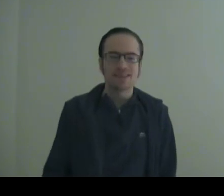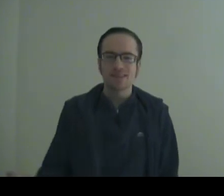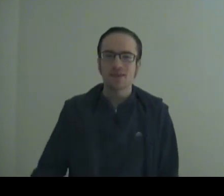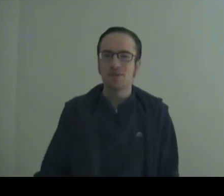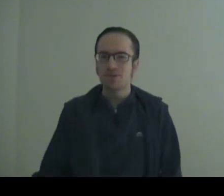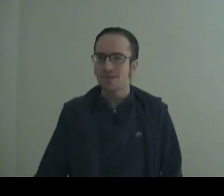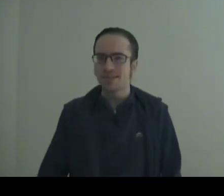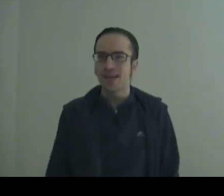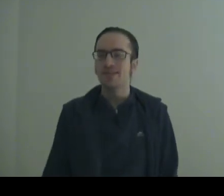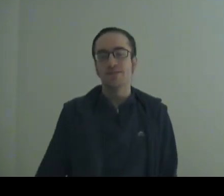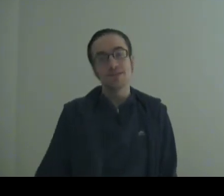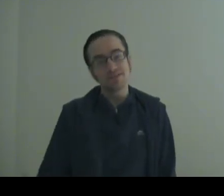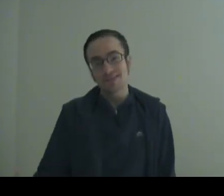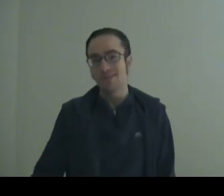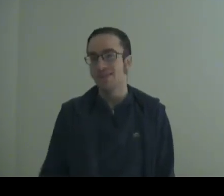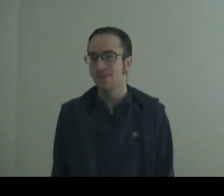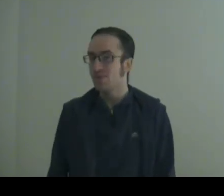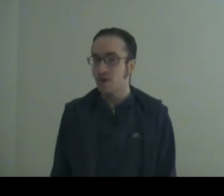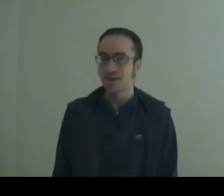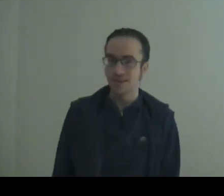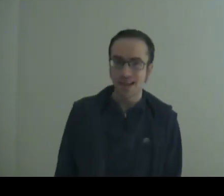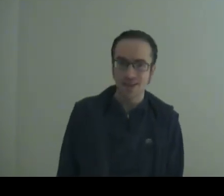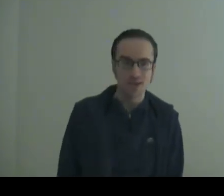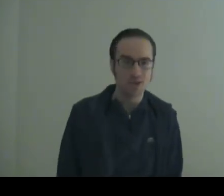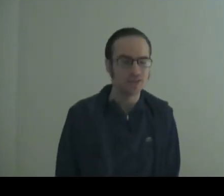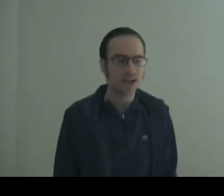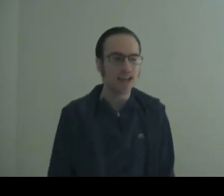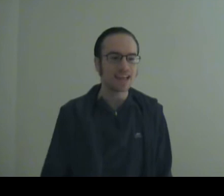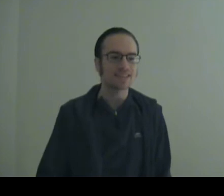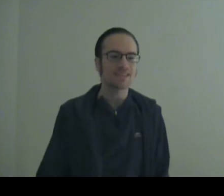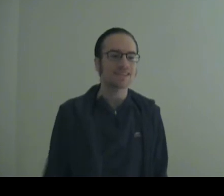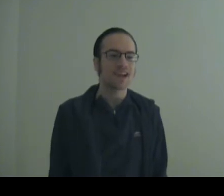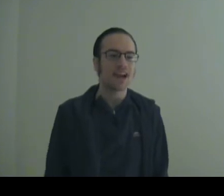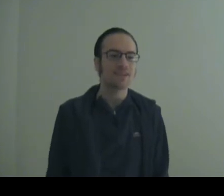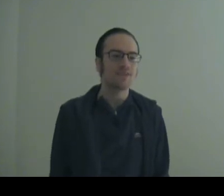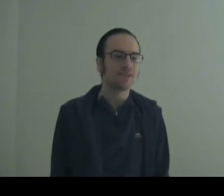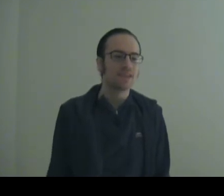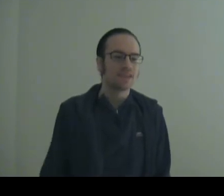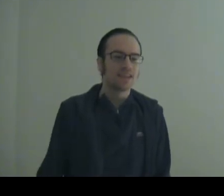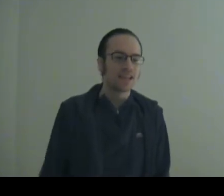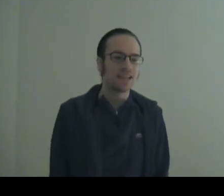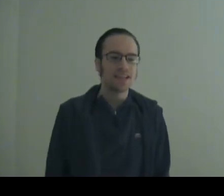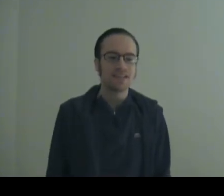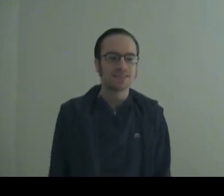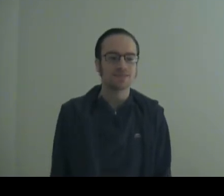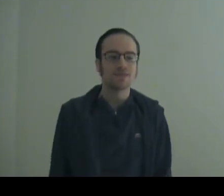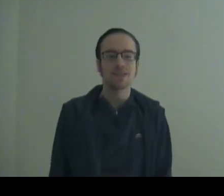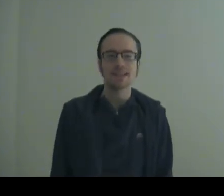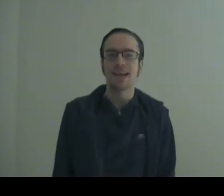the computer says, well, it's too early to send in the clones. I guess it's just kind of... It doesn't really care